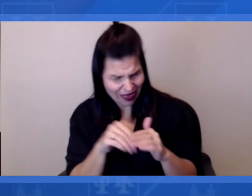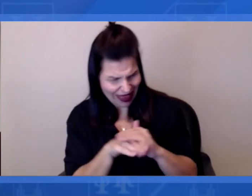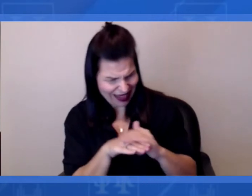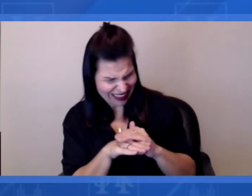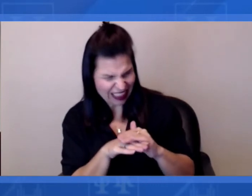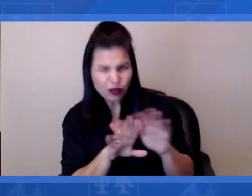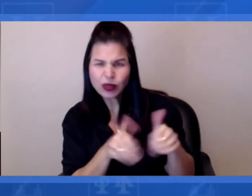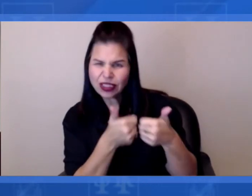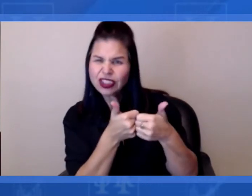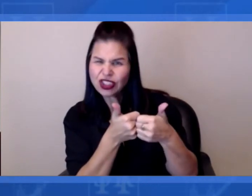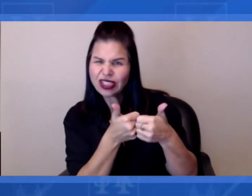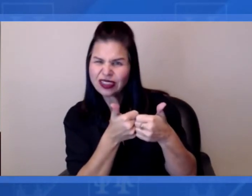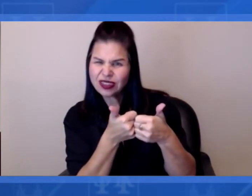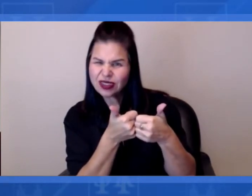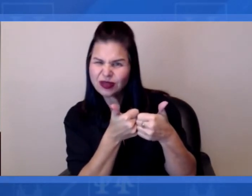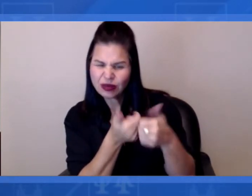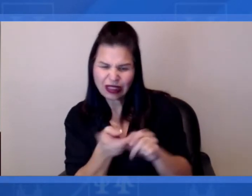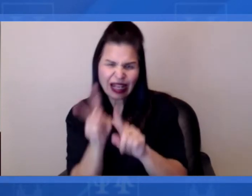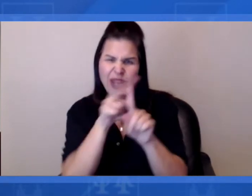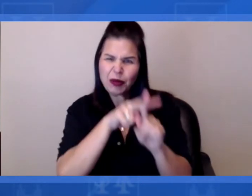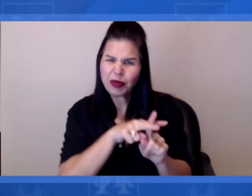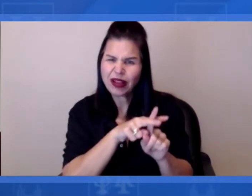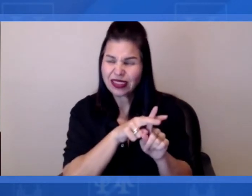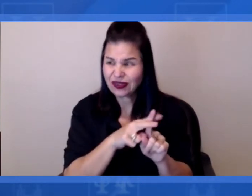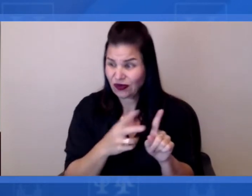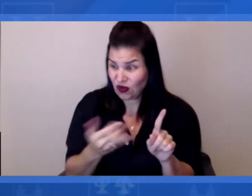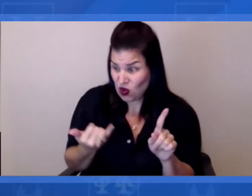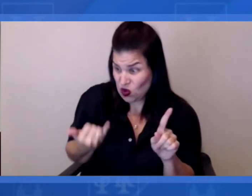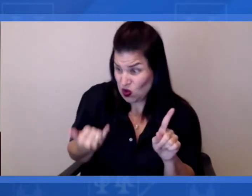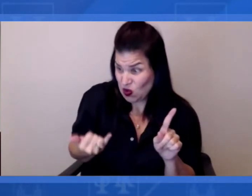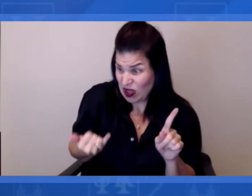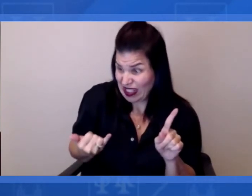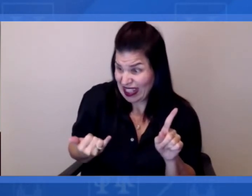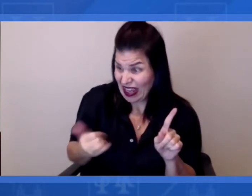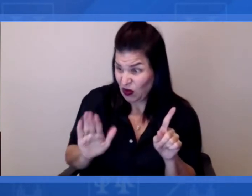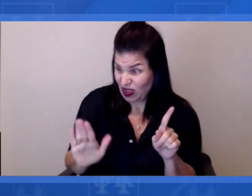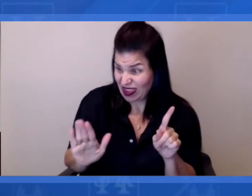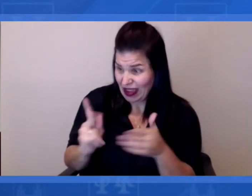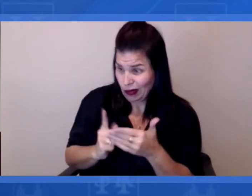challenges attached to using the current taxi script program.